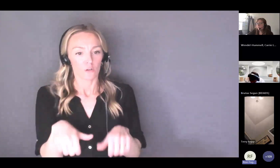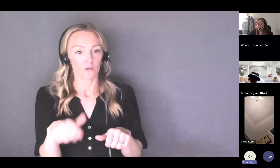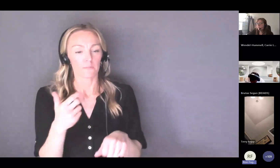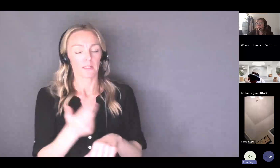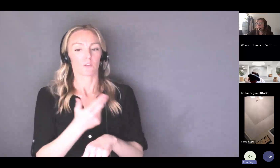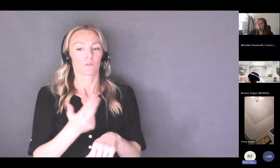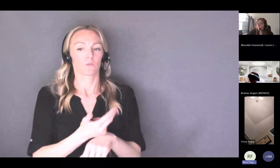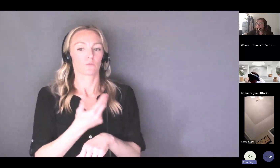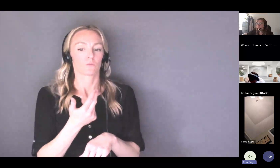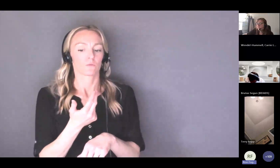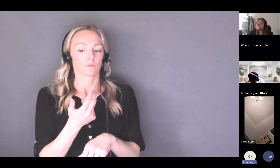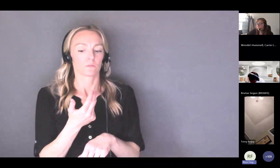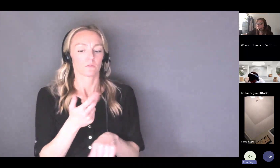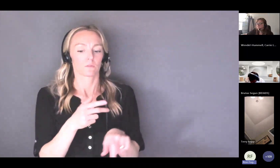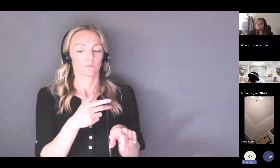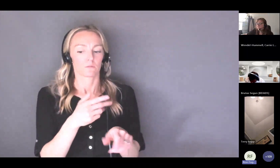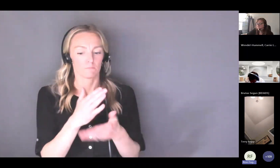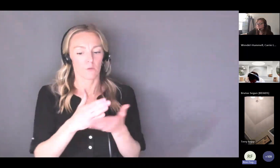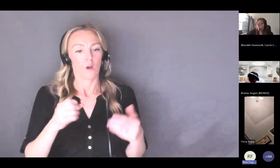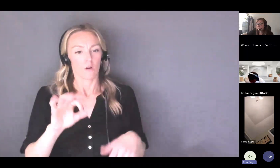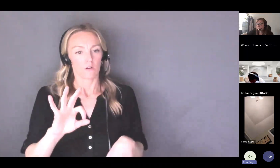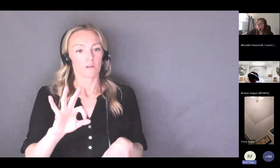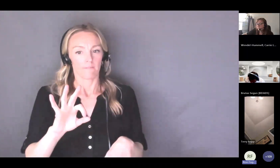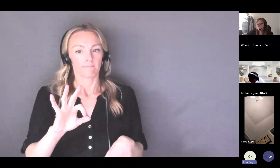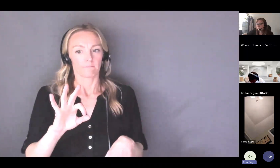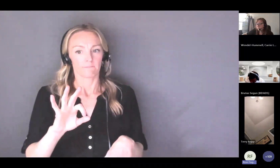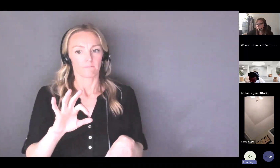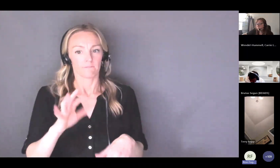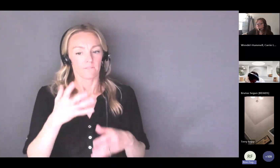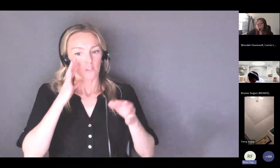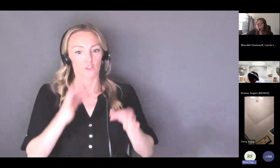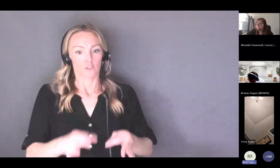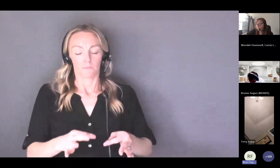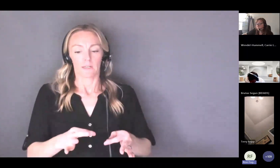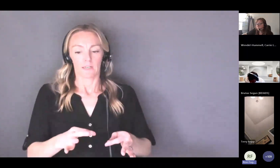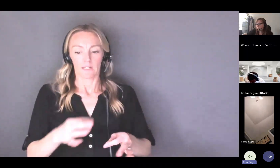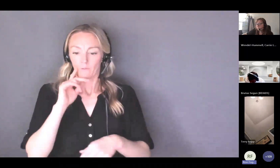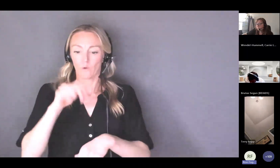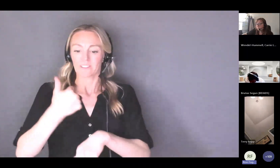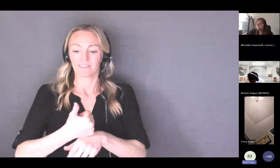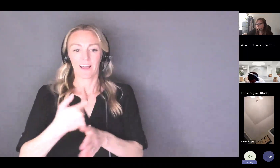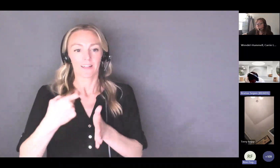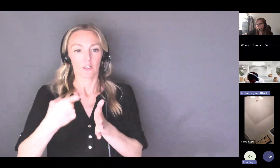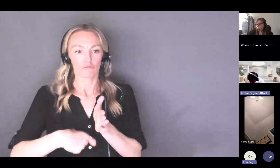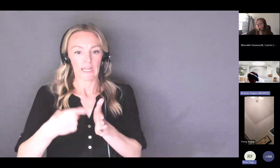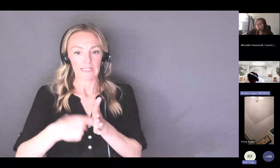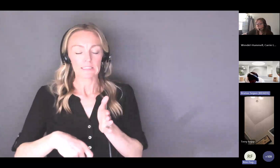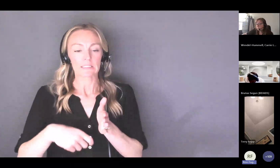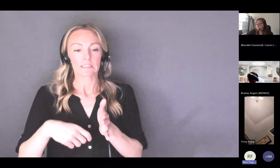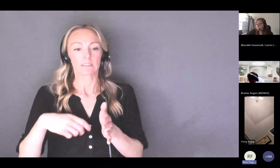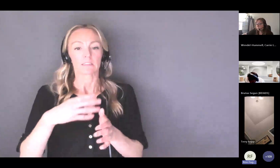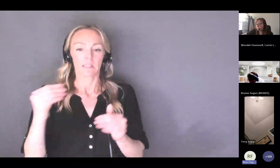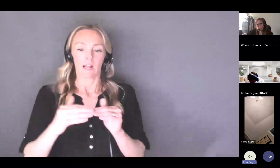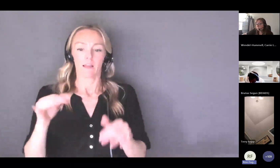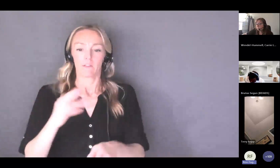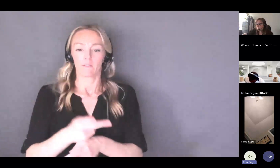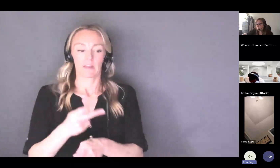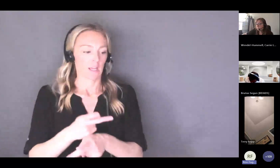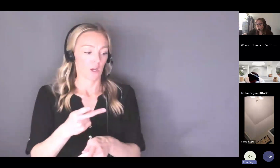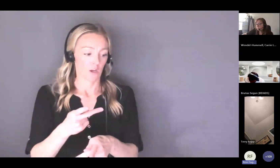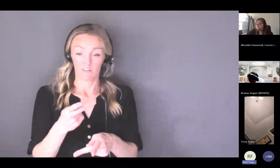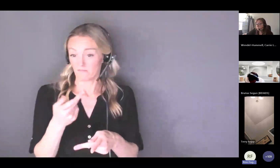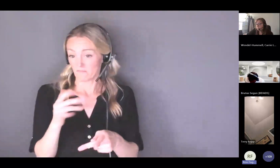used also as part of the determinant for setting rates and level of care. Would